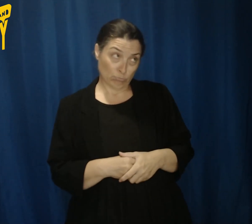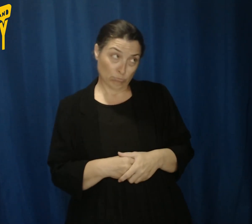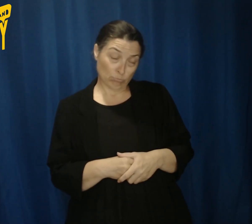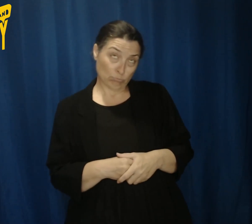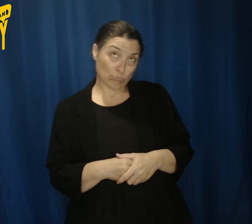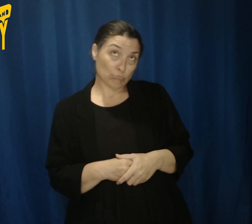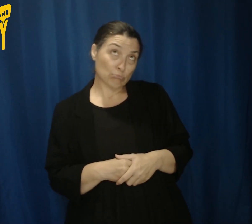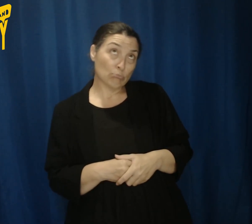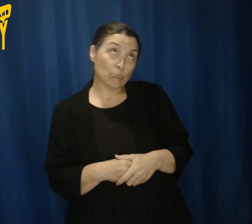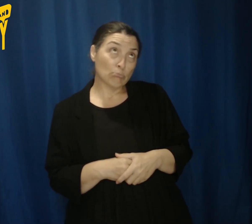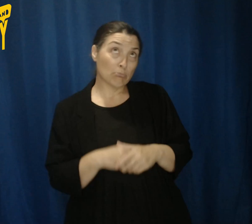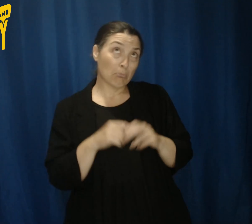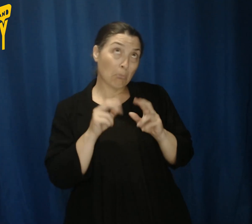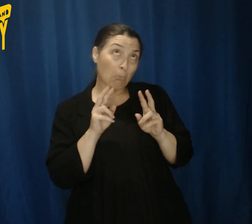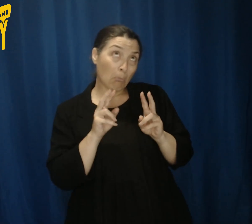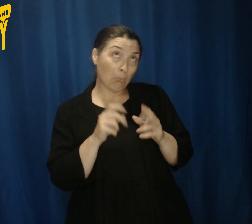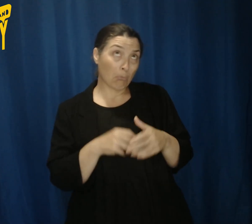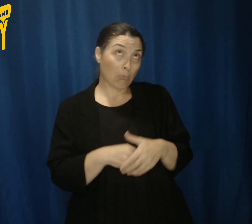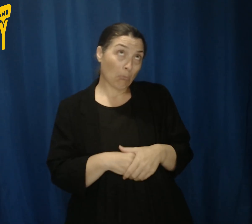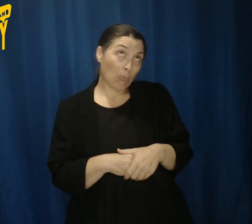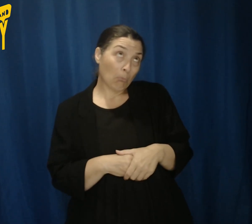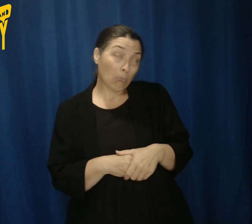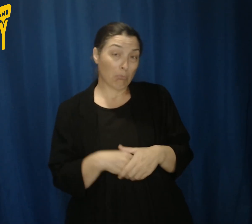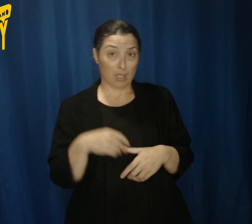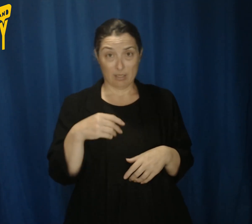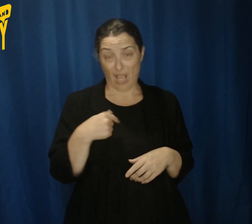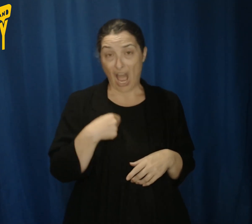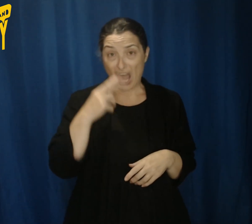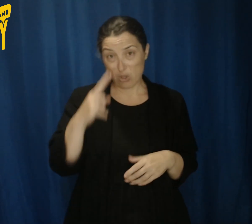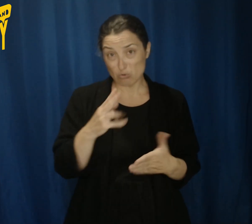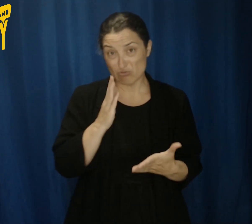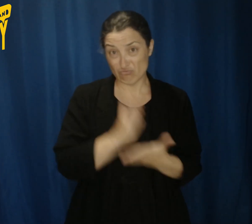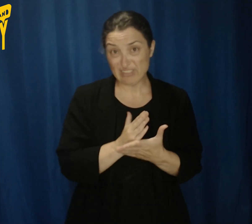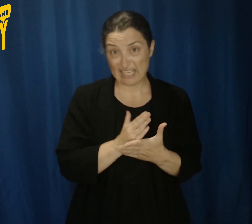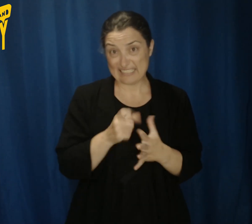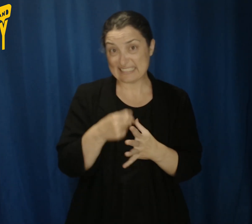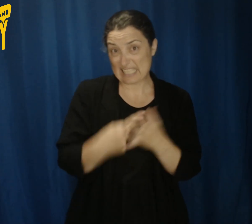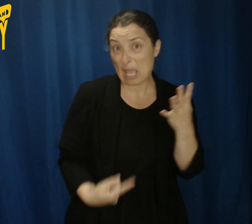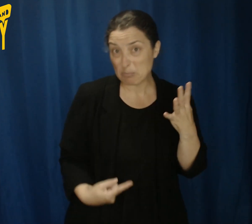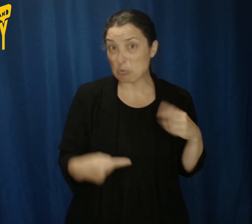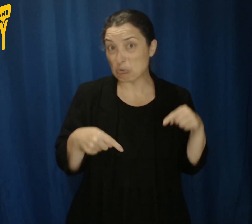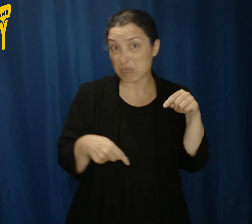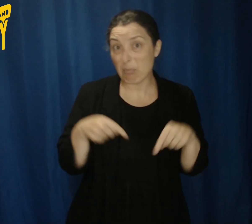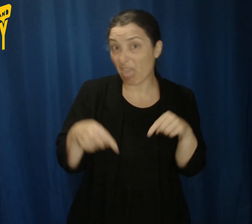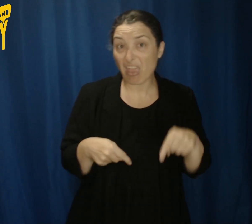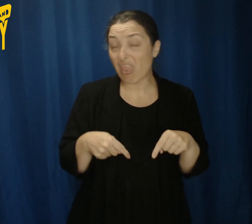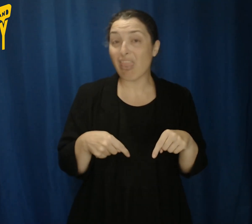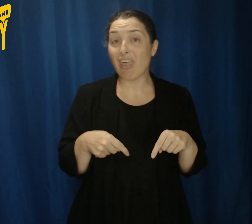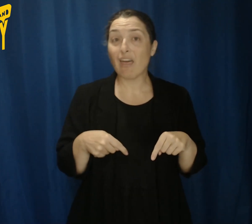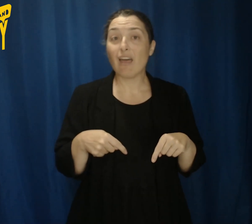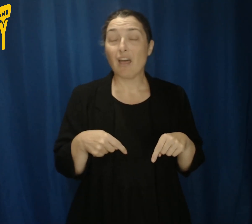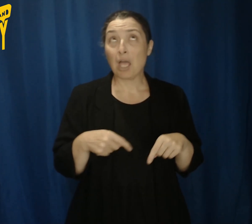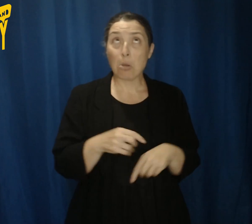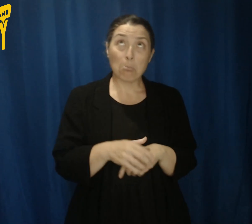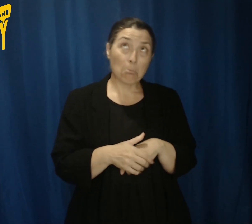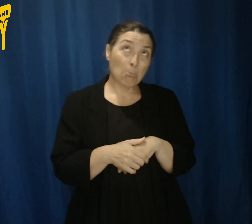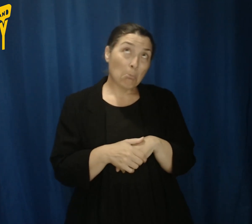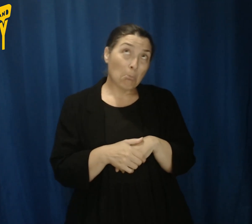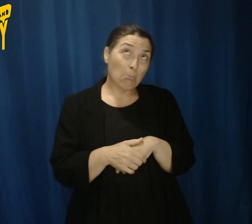the person in authority and just looked really cripply, that I got away with stuff. I'm not saying everyone does, okay? But